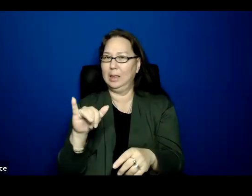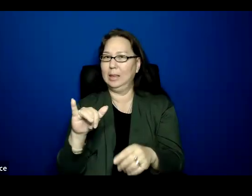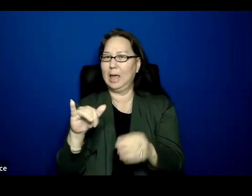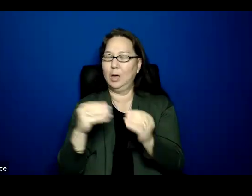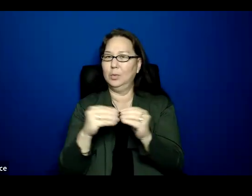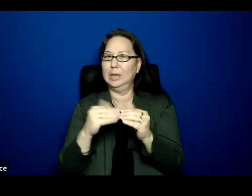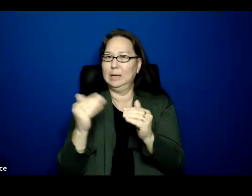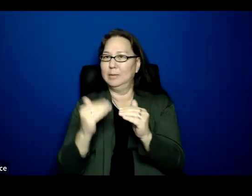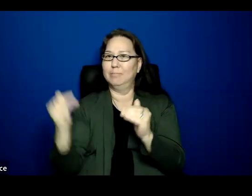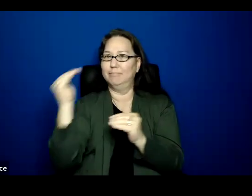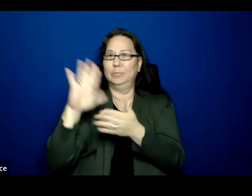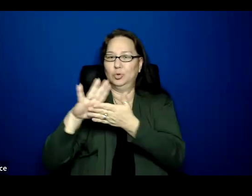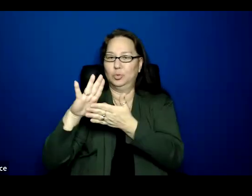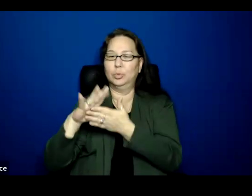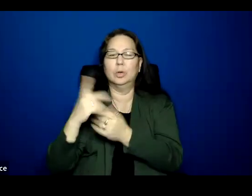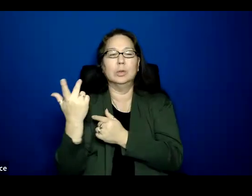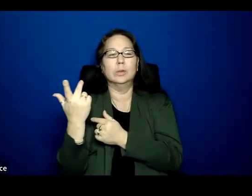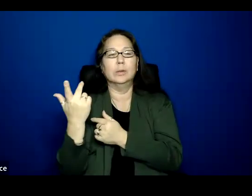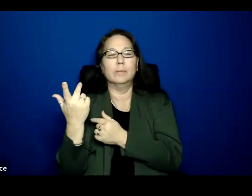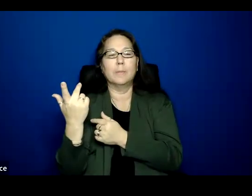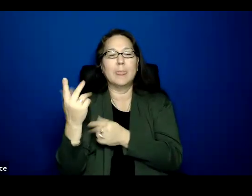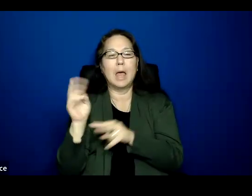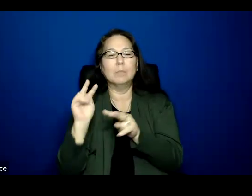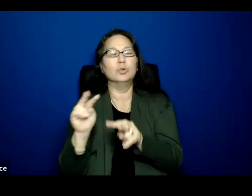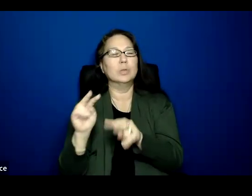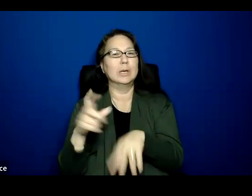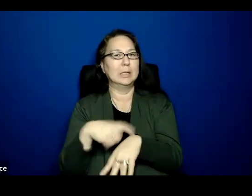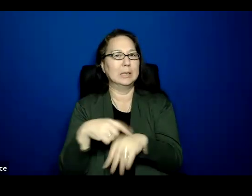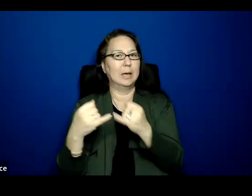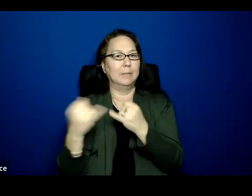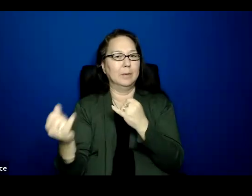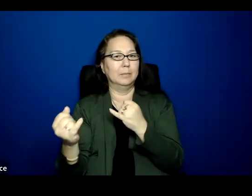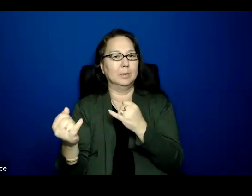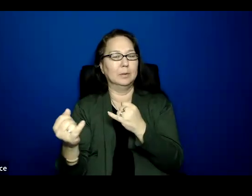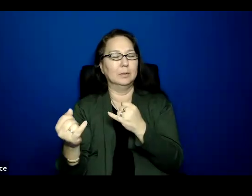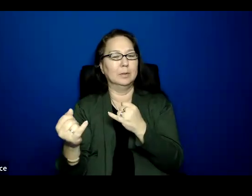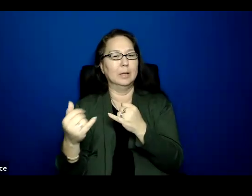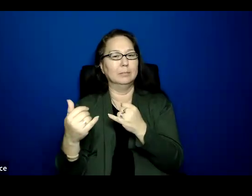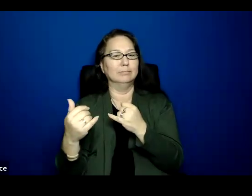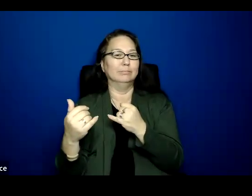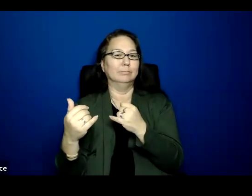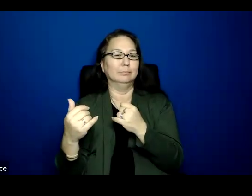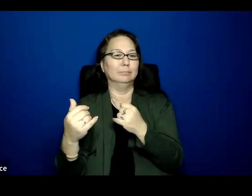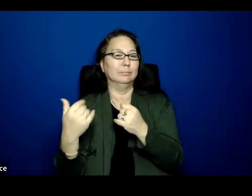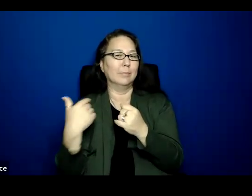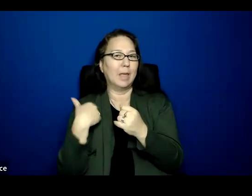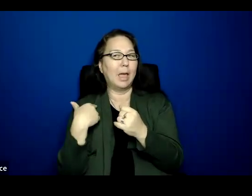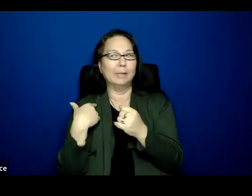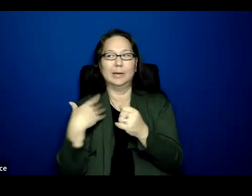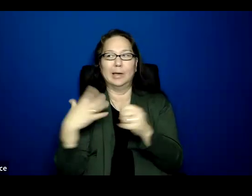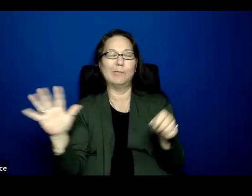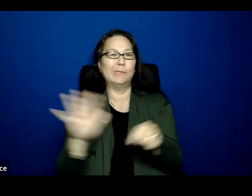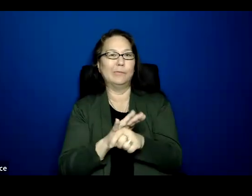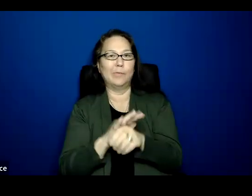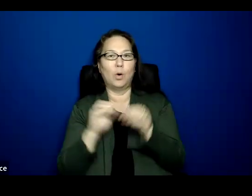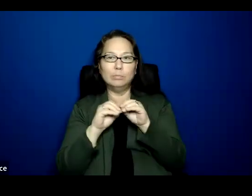looking at the implementation timeline. So being able to have a full rollout, by,